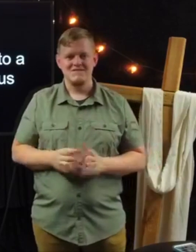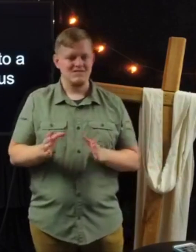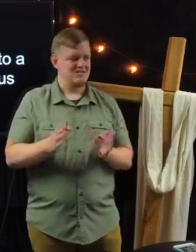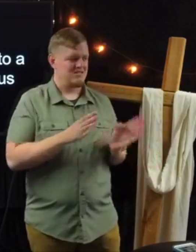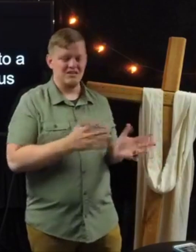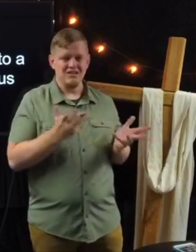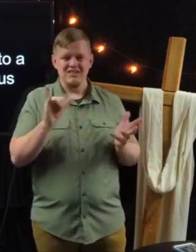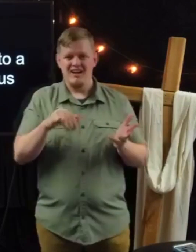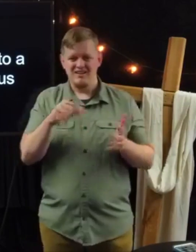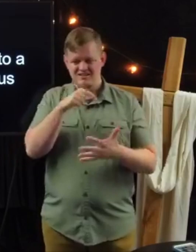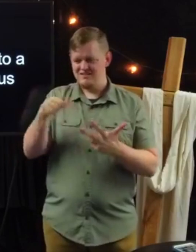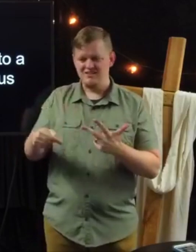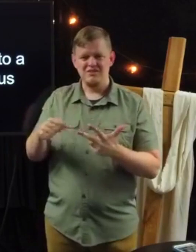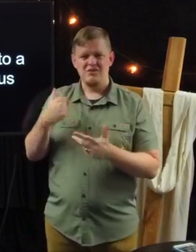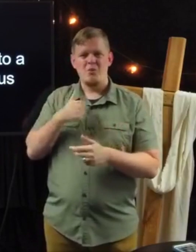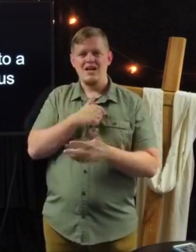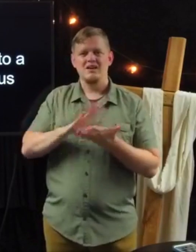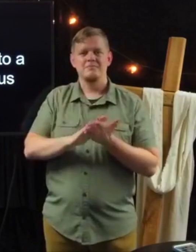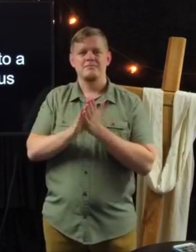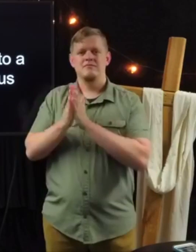Now this man can go back to having his family again.